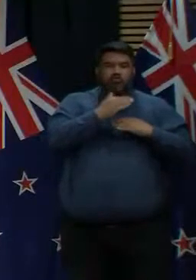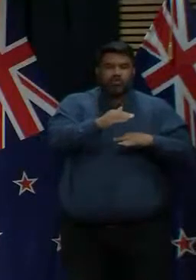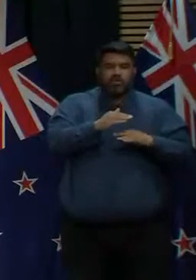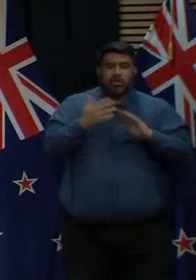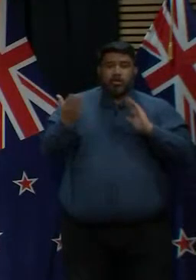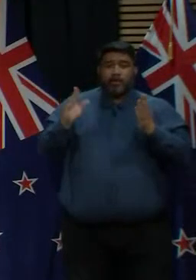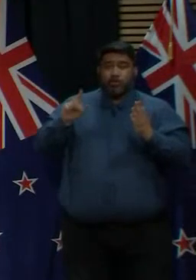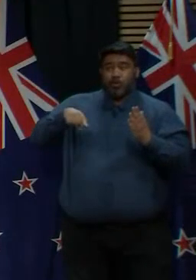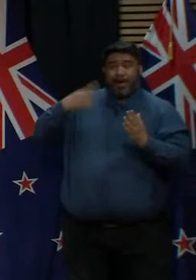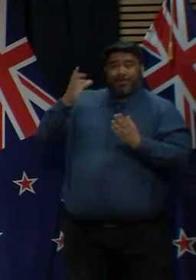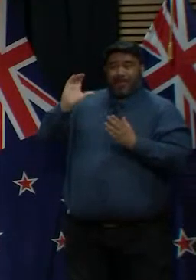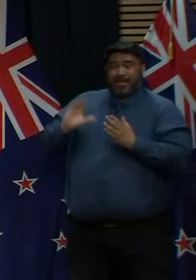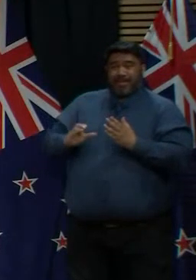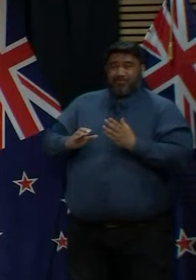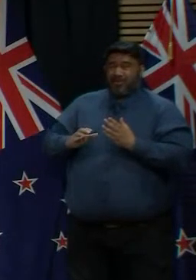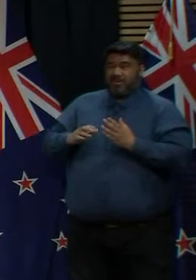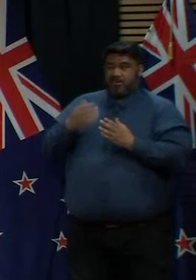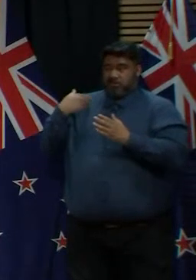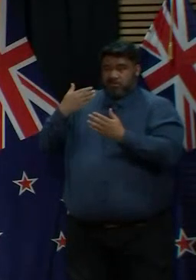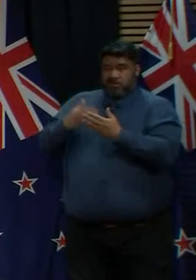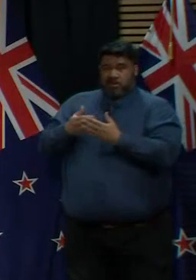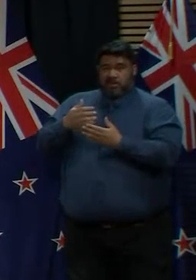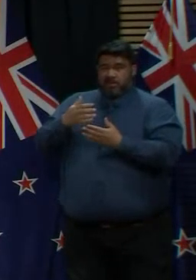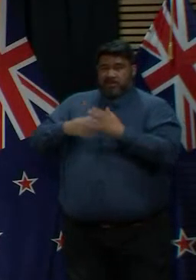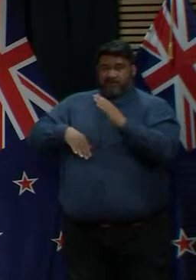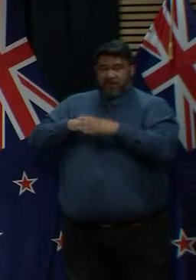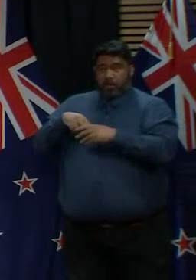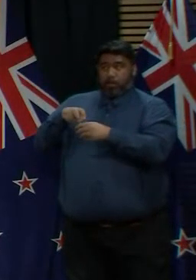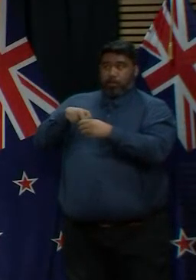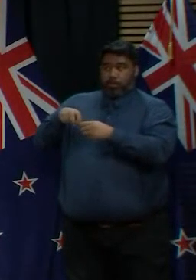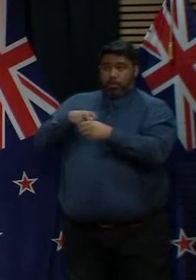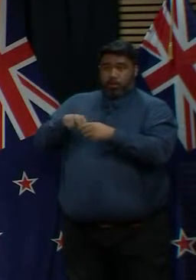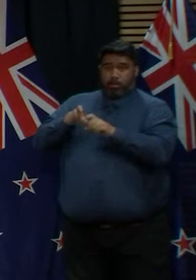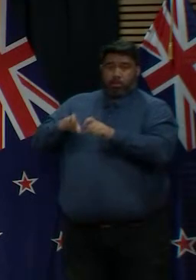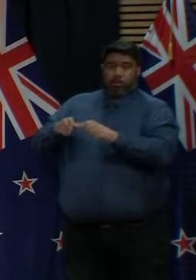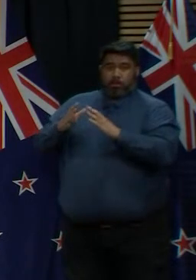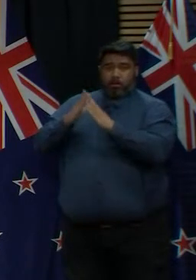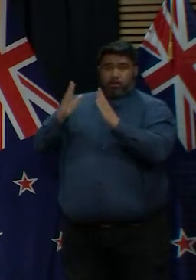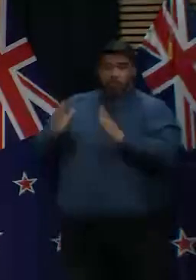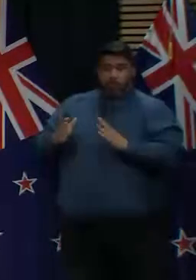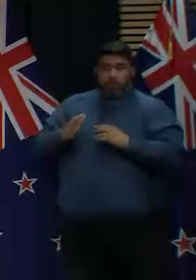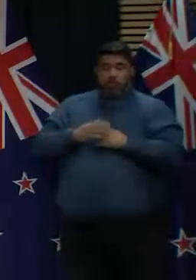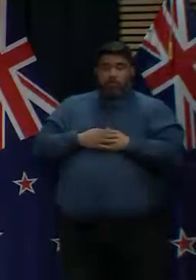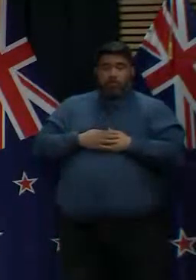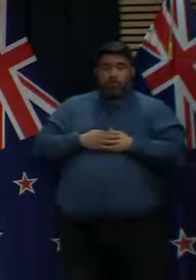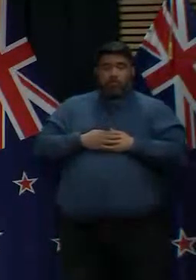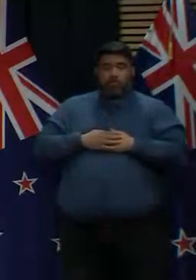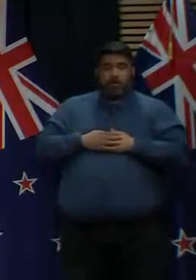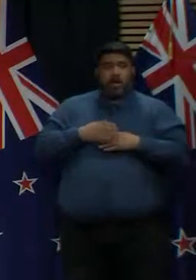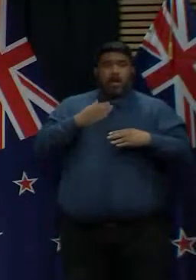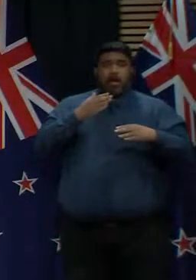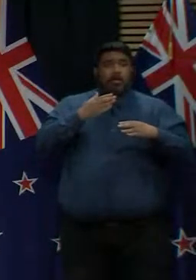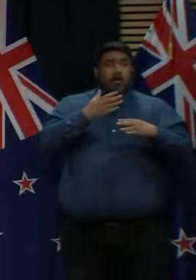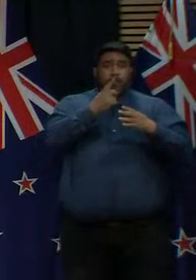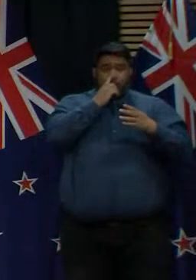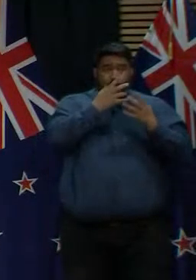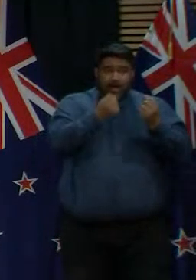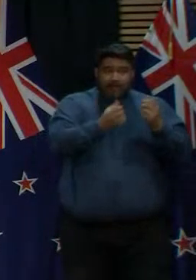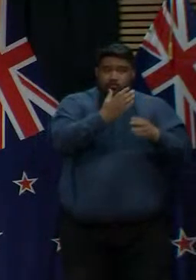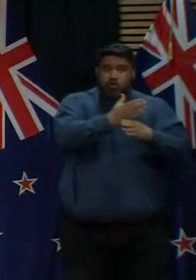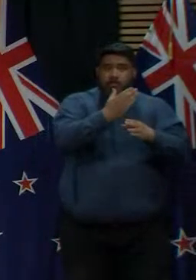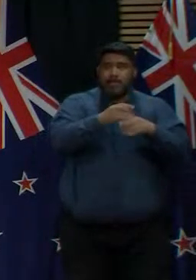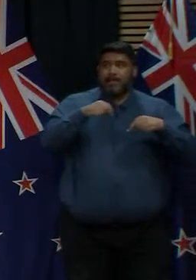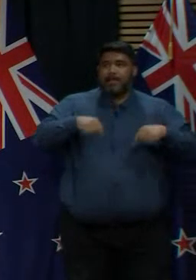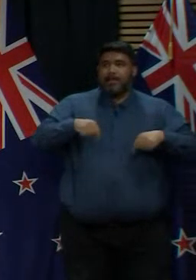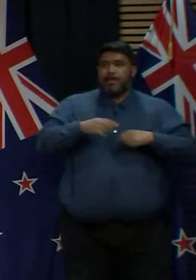COVID. It's also meant that our economy has recovered to see activity back at pre-COVID levels, with unemployment among the lowest in the